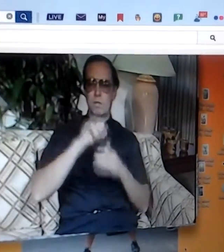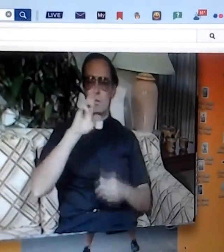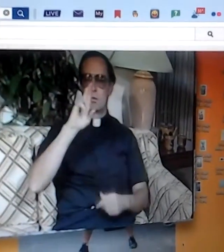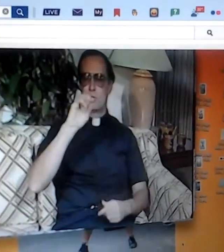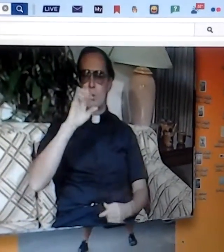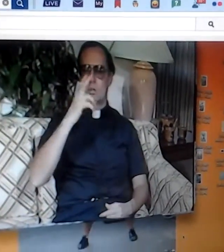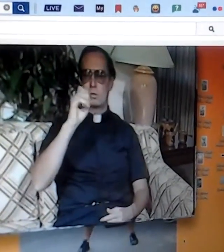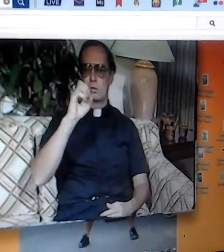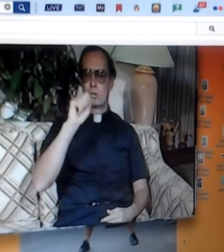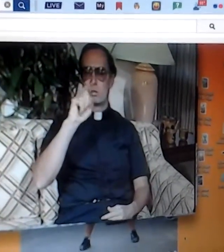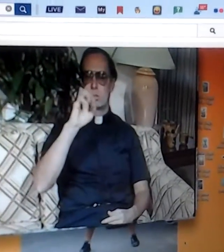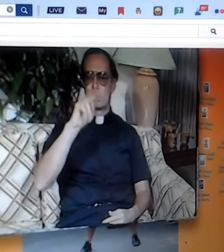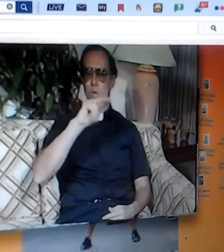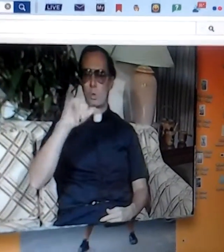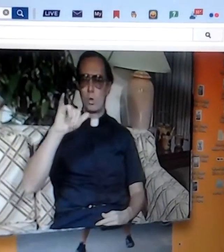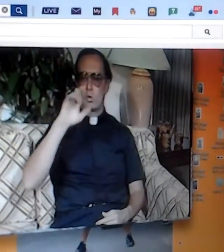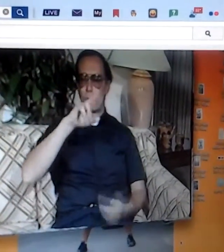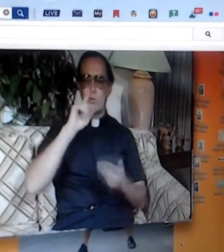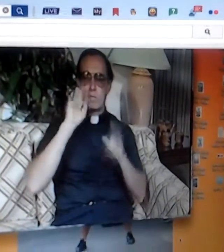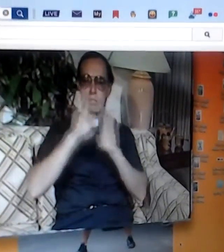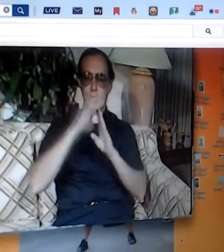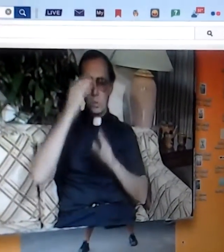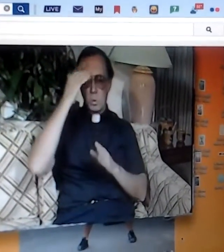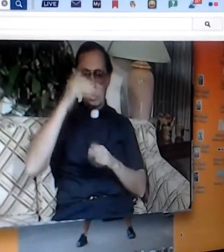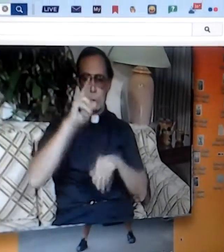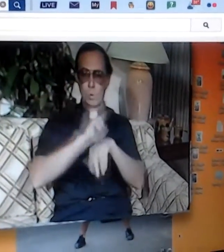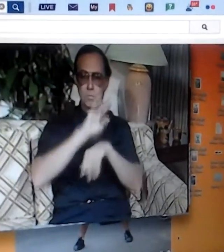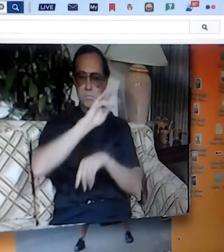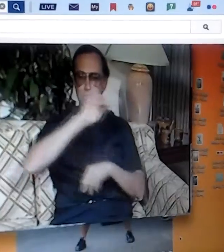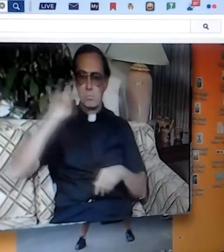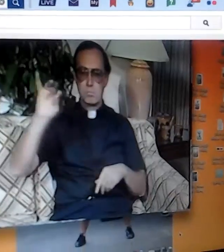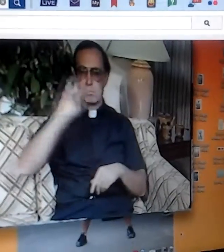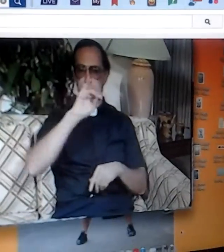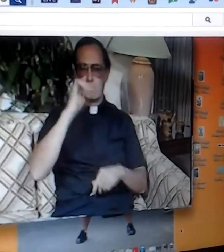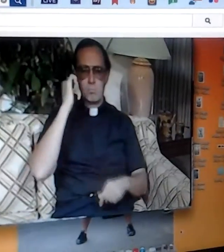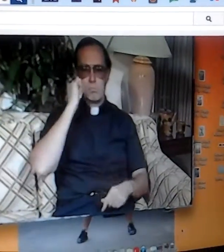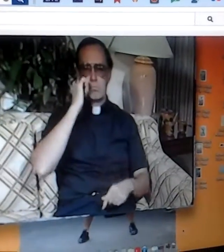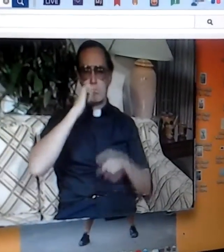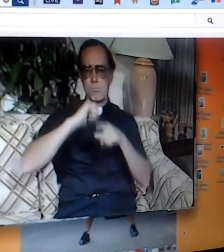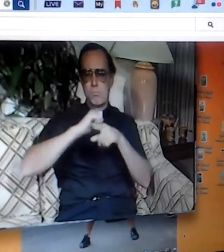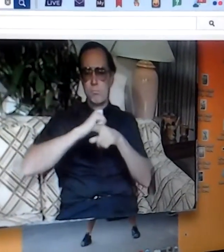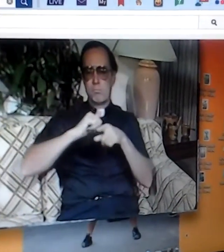Growing up, I went to school in Rochester, New York.